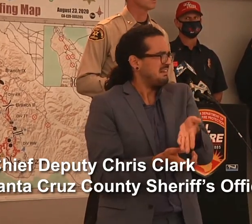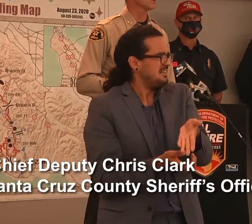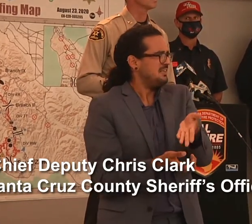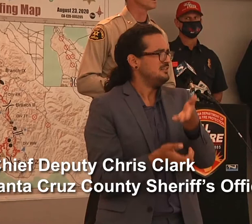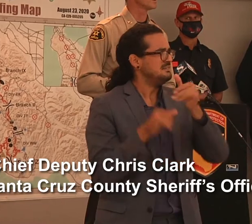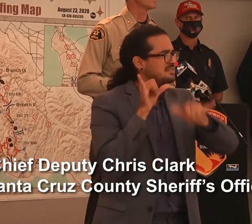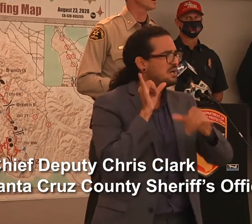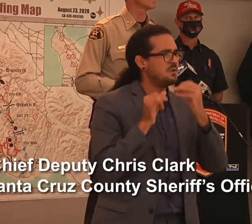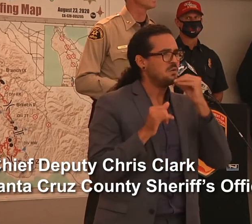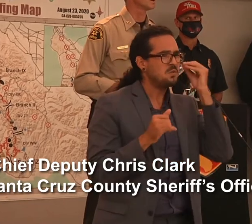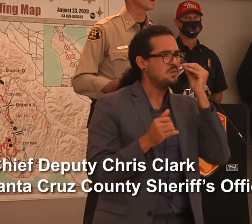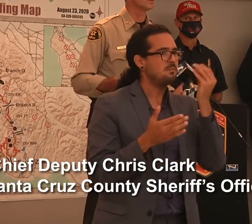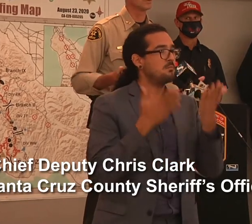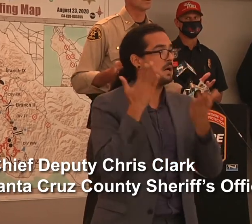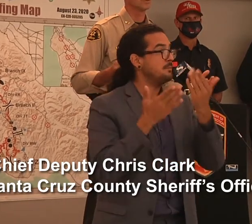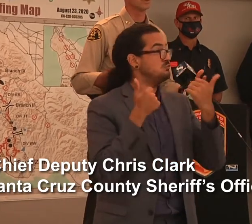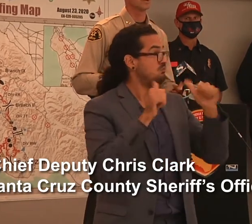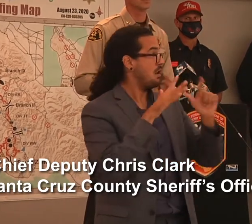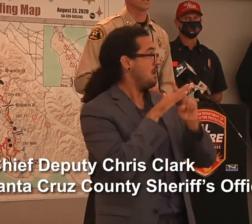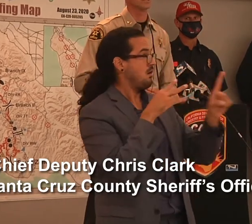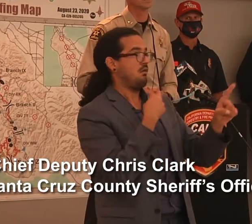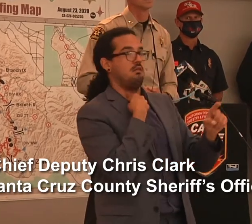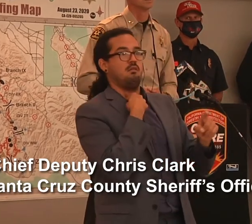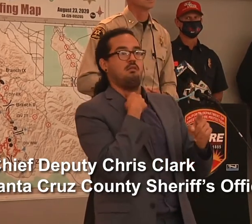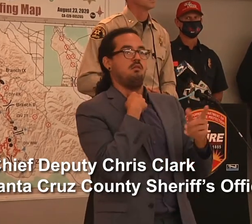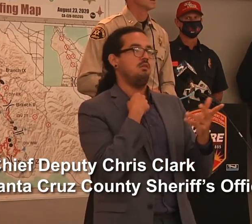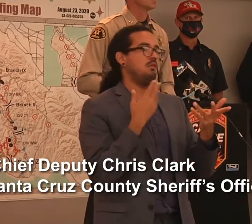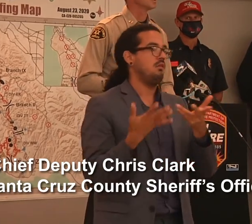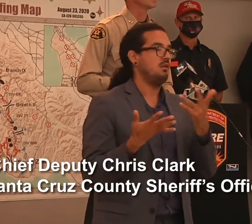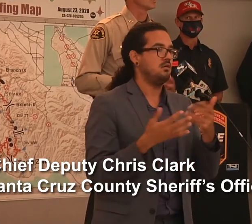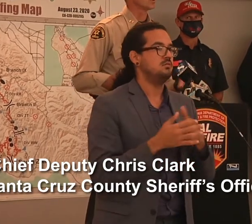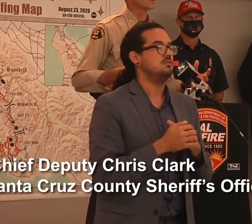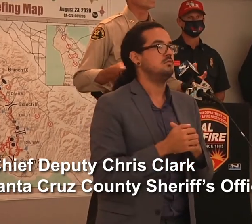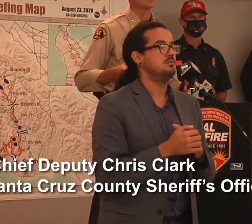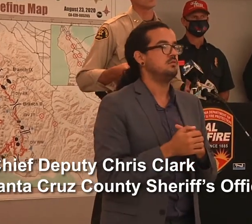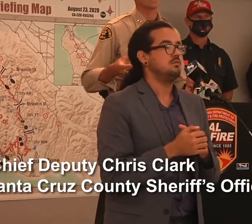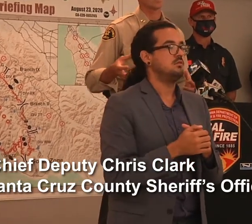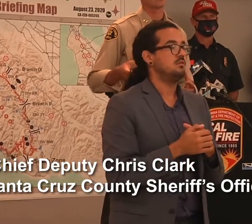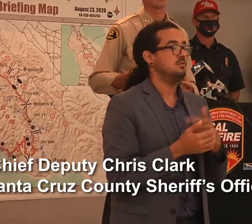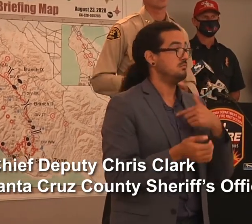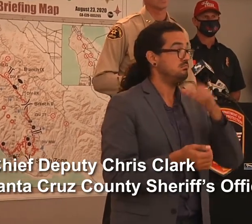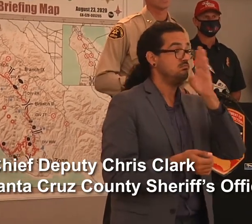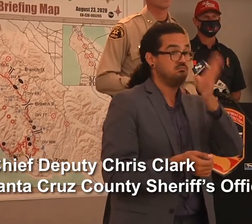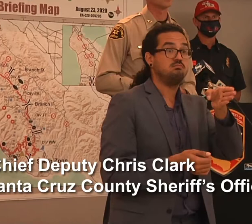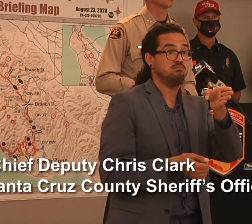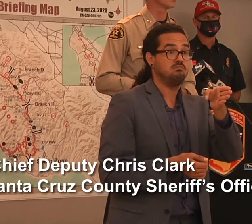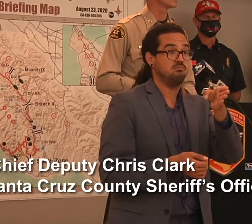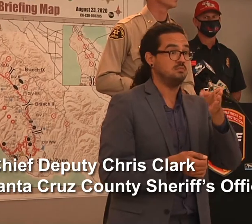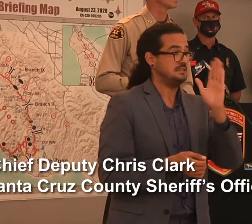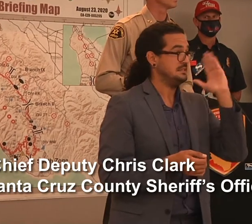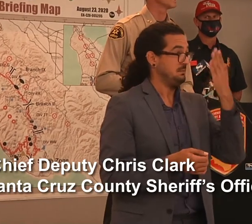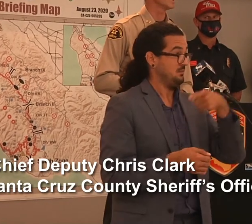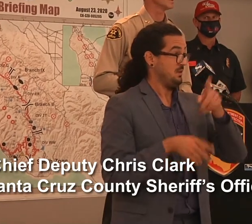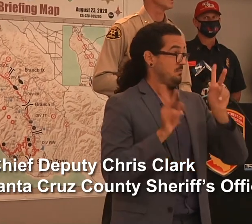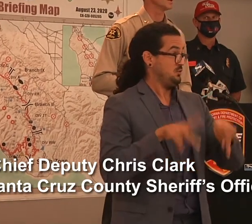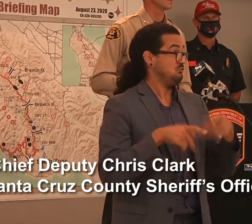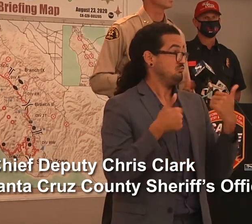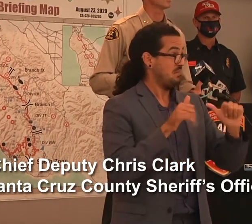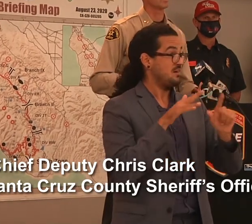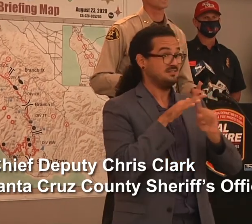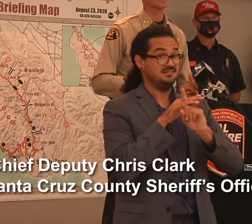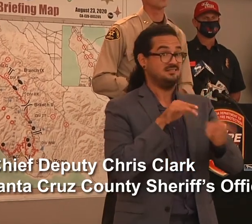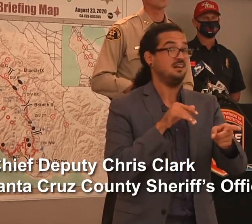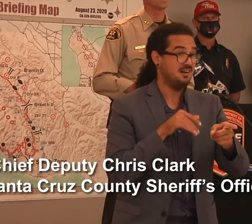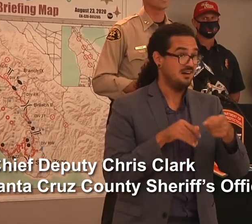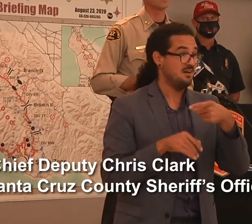They may have been trying to escape that fire, just speaking plainly. But those are all questions that we have, things that we're working through, and